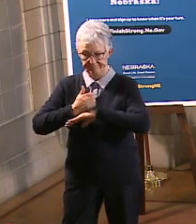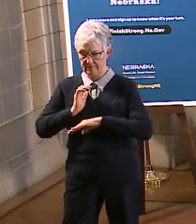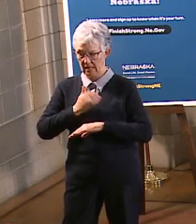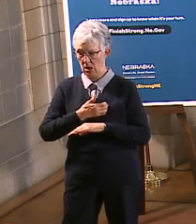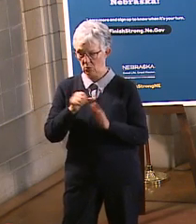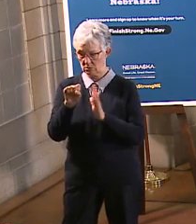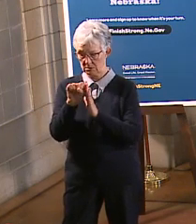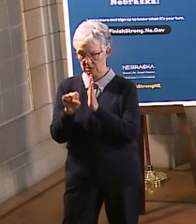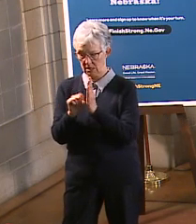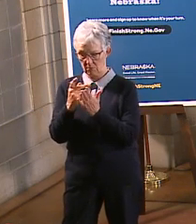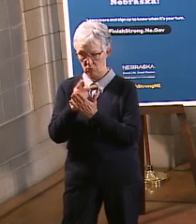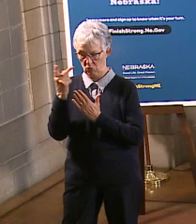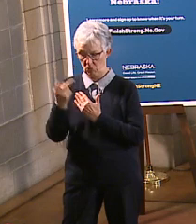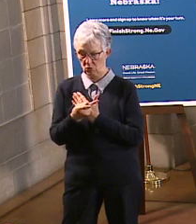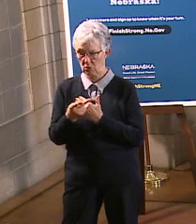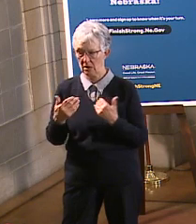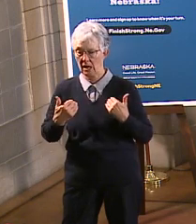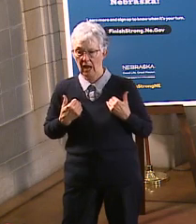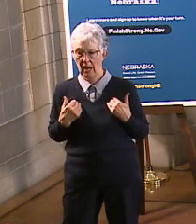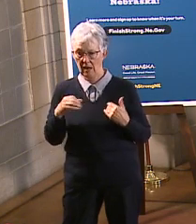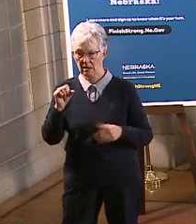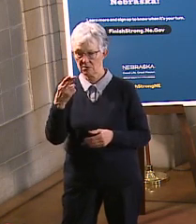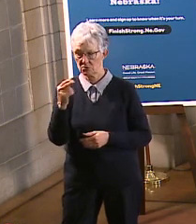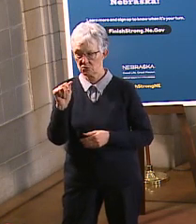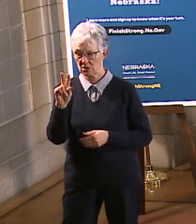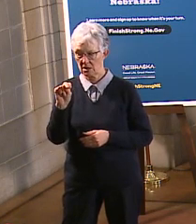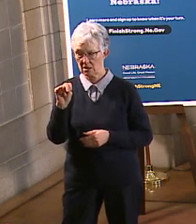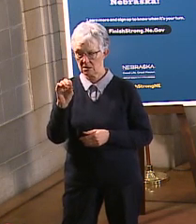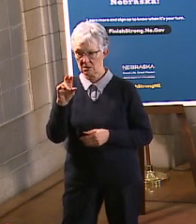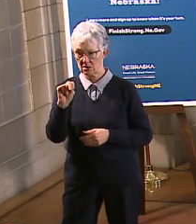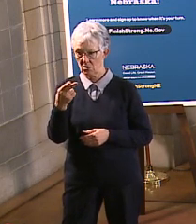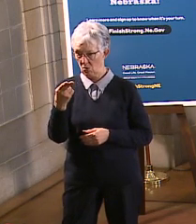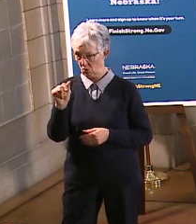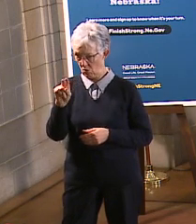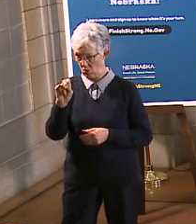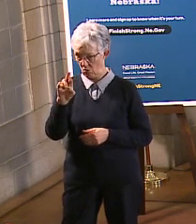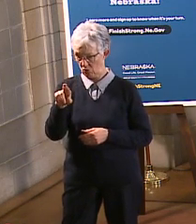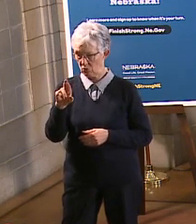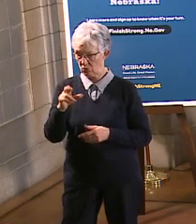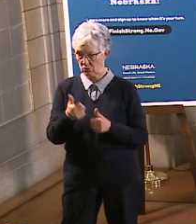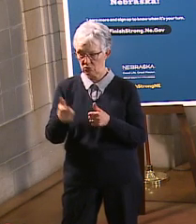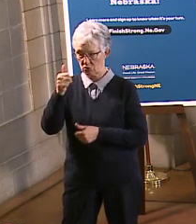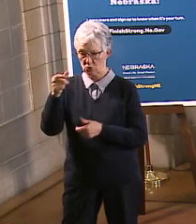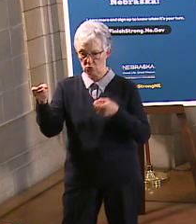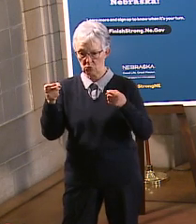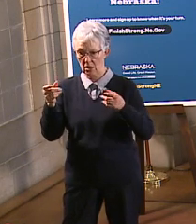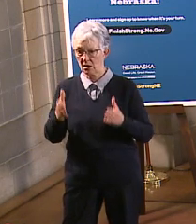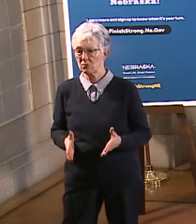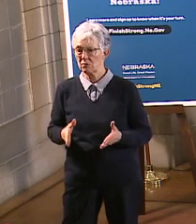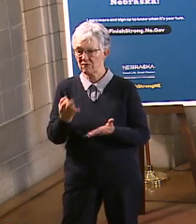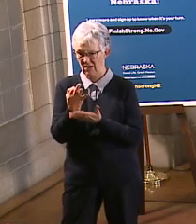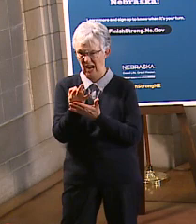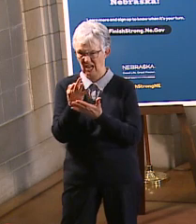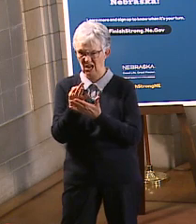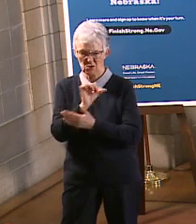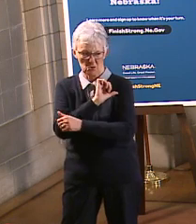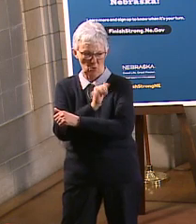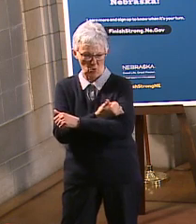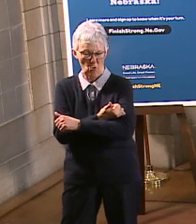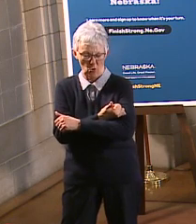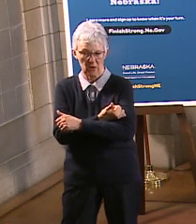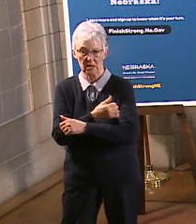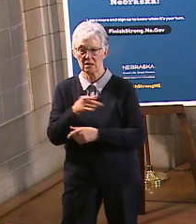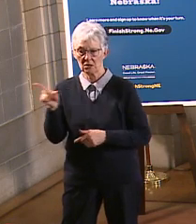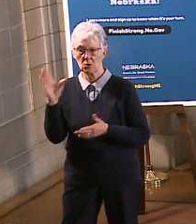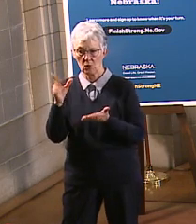state today. And so we've got Shannon Harner, who's the Executive Director of the Nebraska Investment Finance Authority, here to talk about the